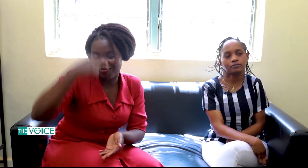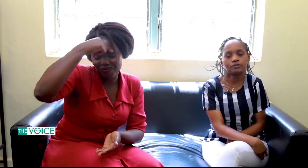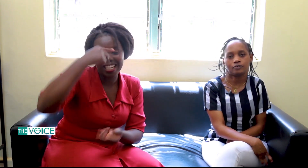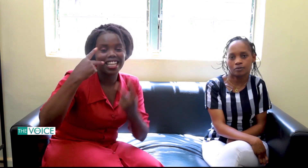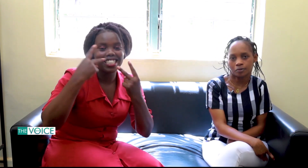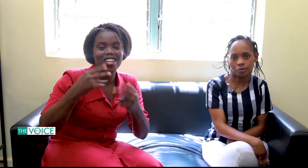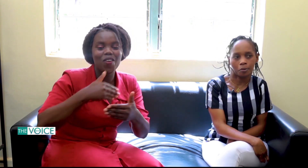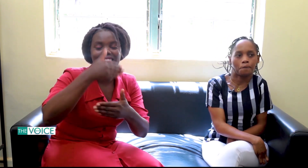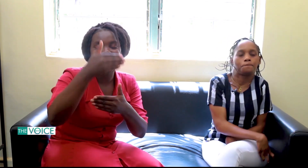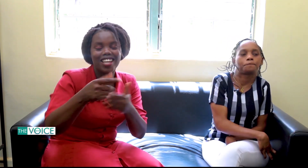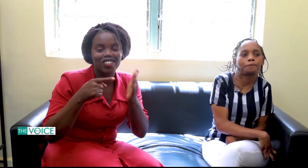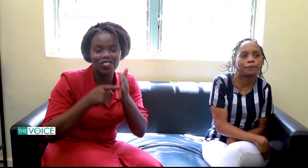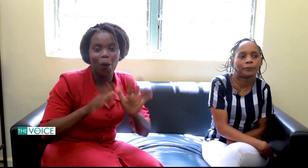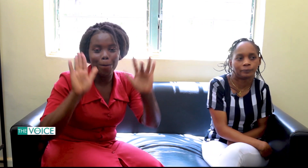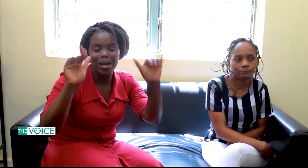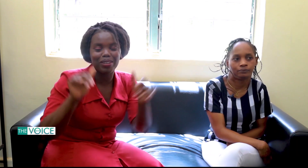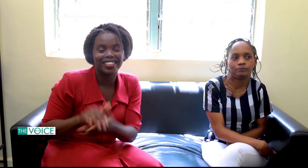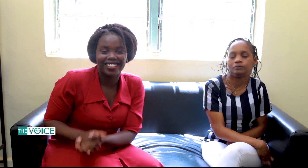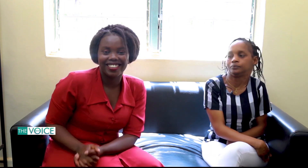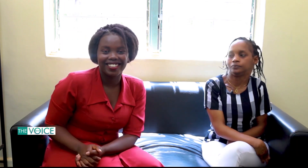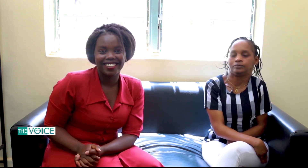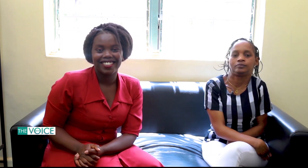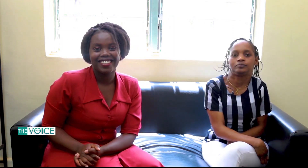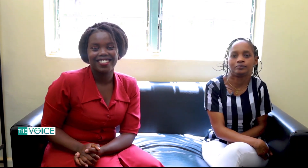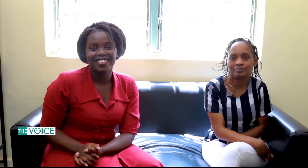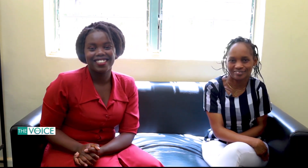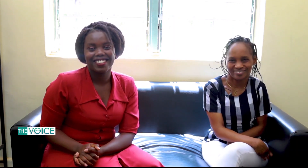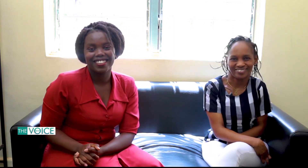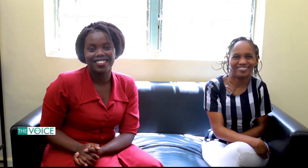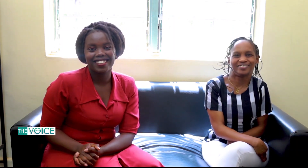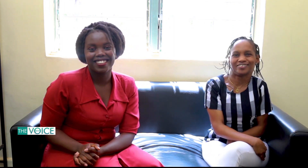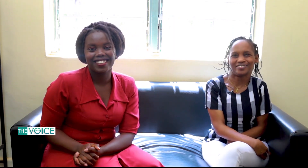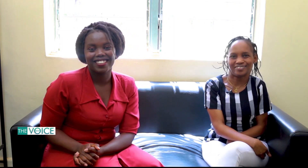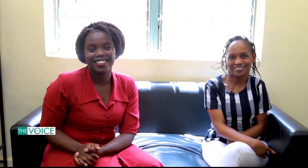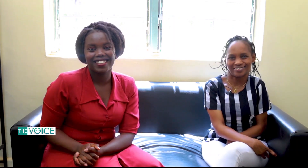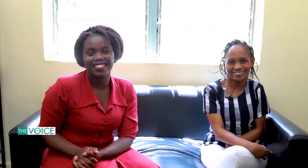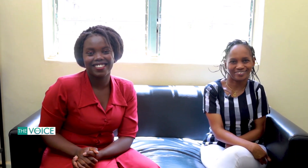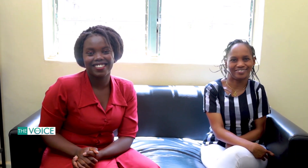Njoki, and that is my sign name. See you in the next show. Bye bye.